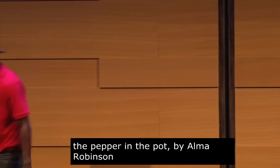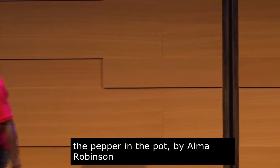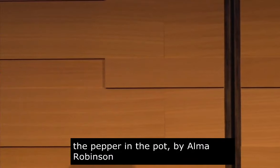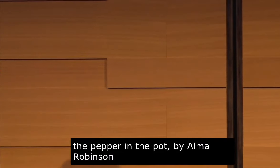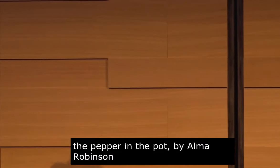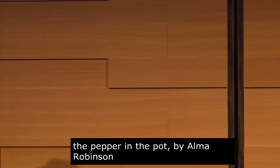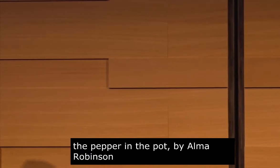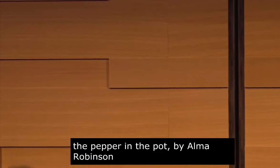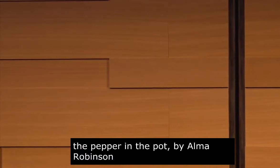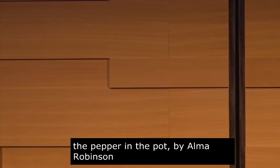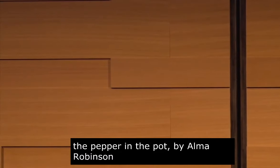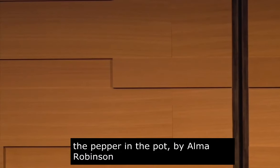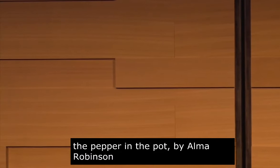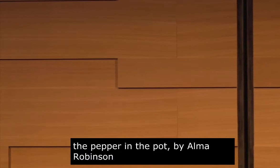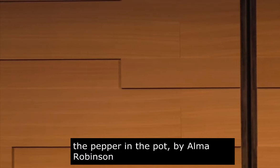Robinson.